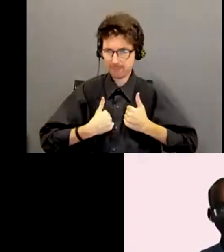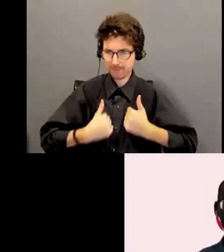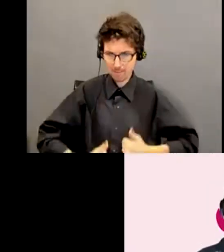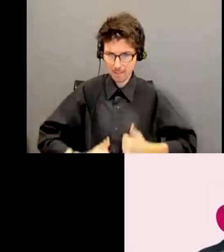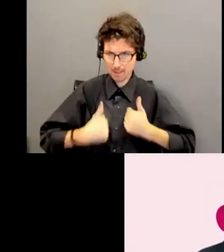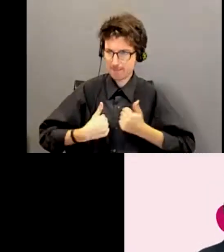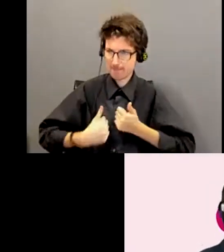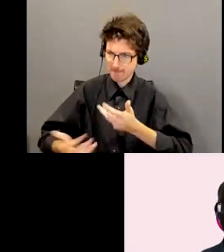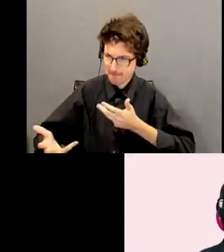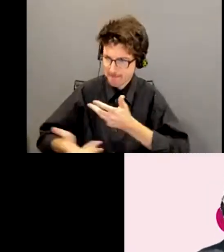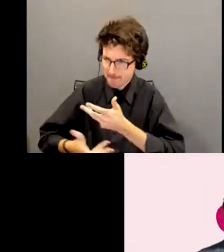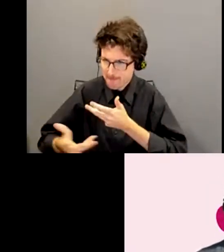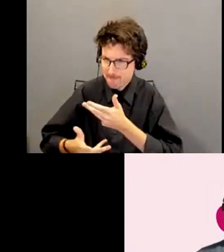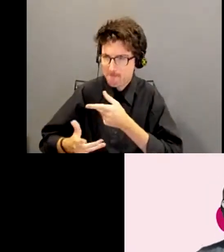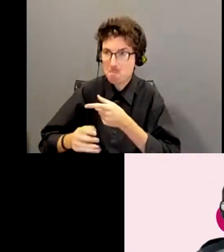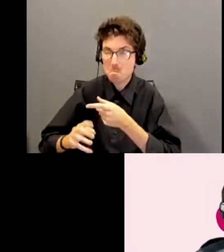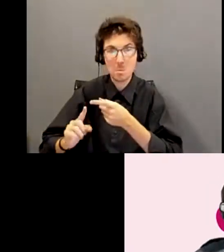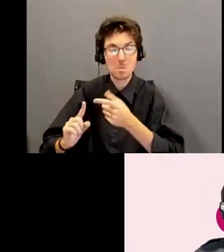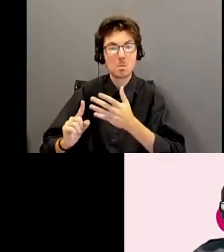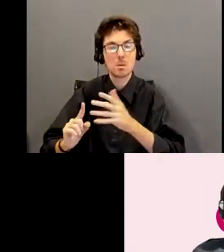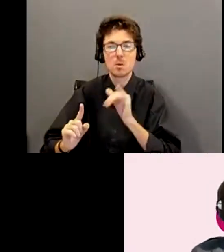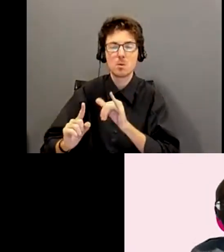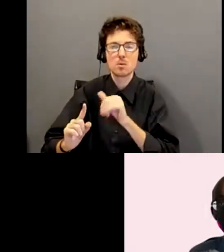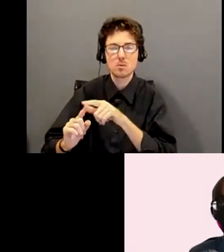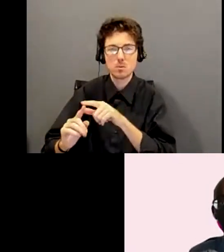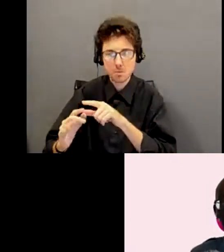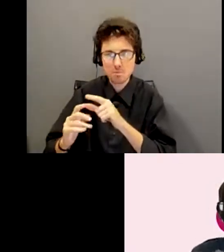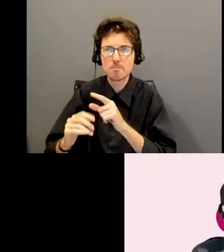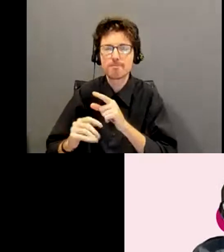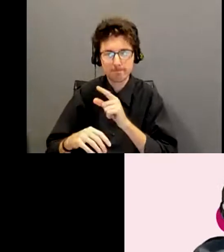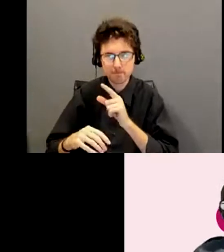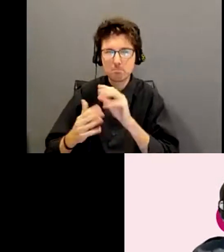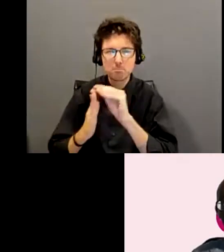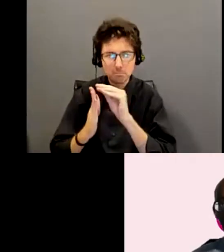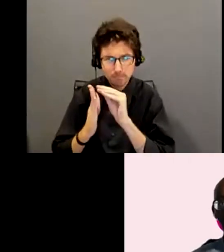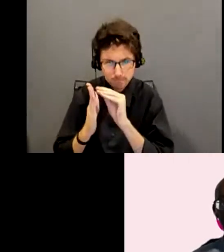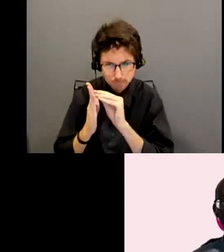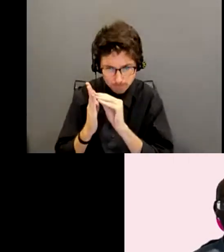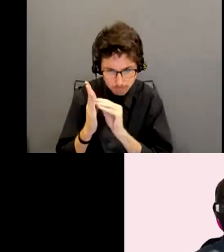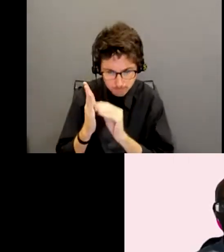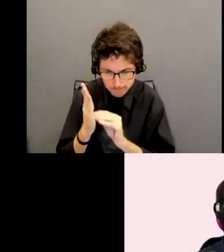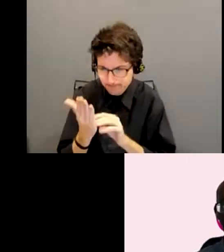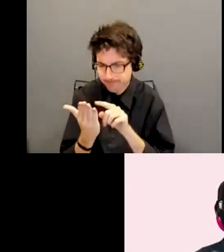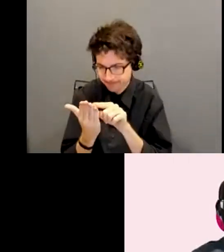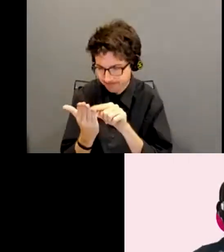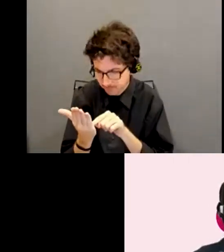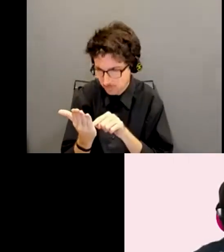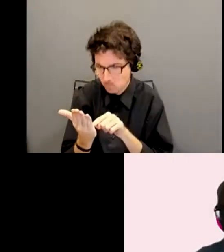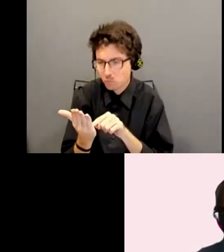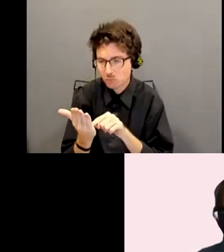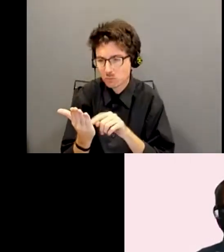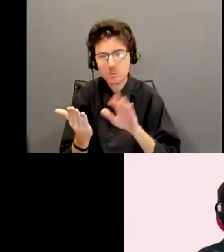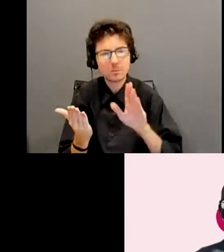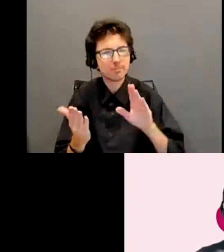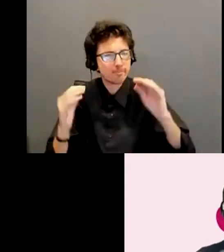the role models of us to understand what they need to do in every step of the process of the empowerment.